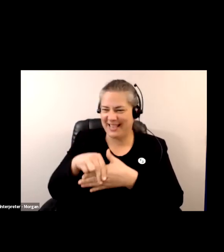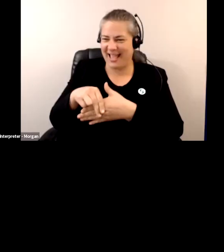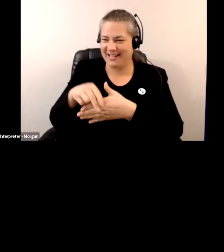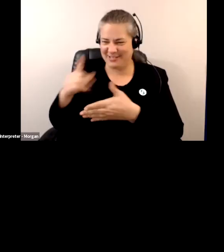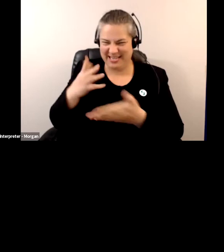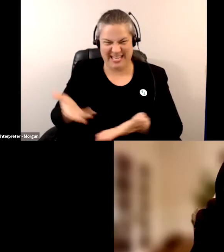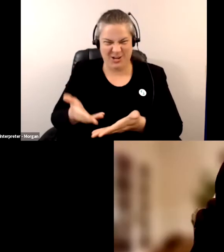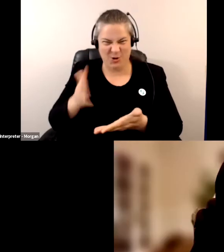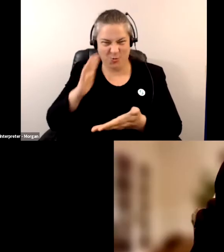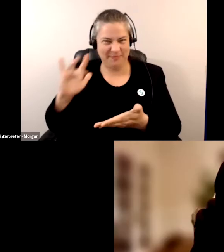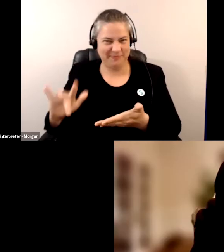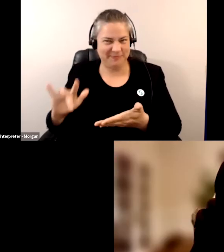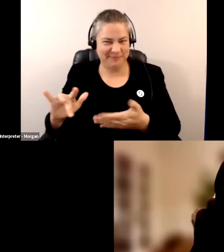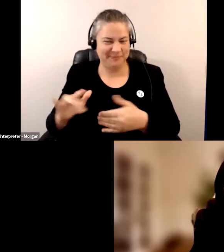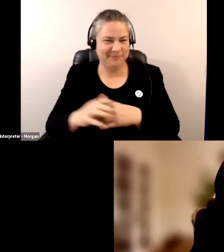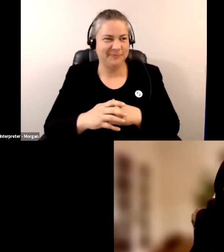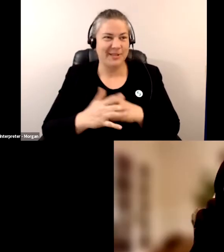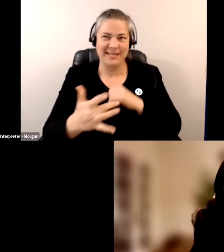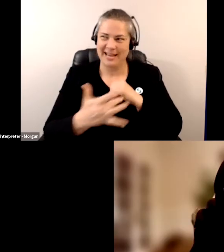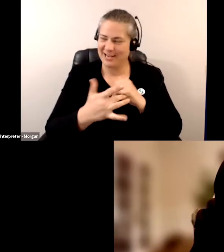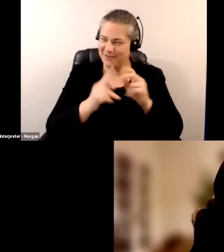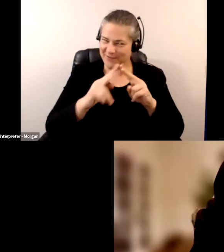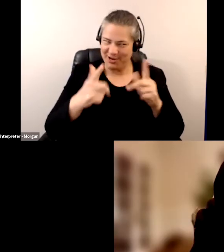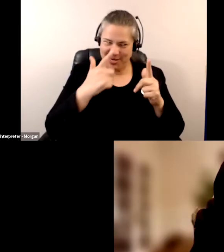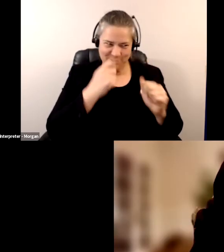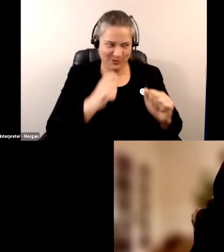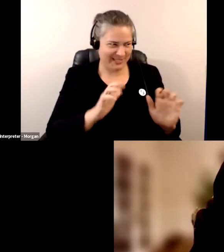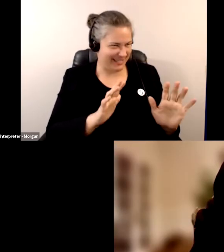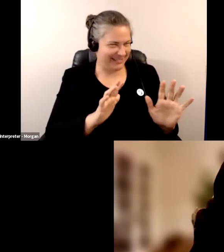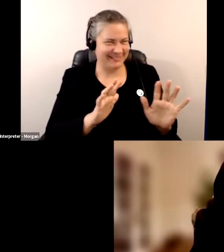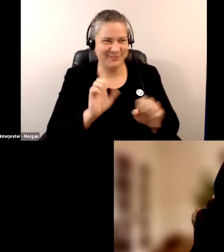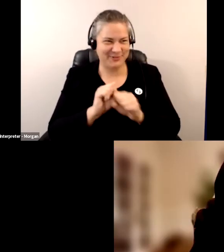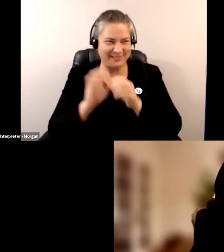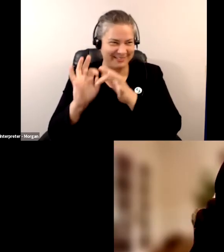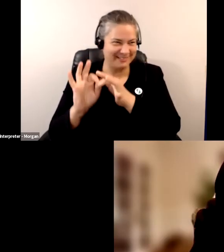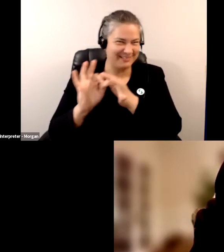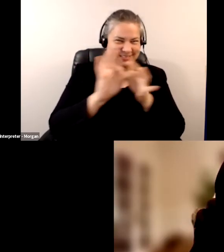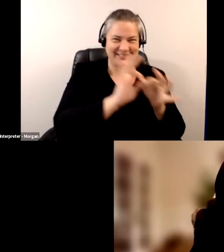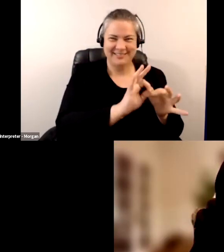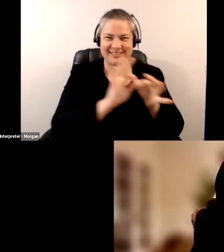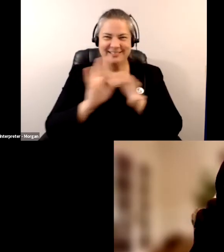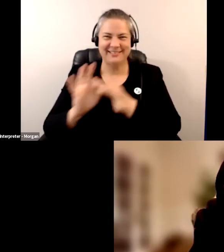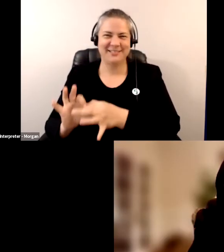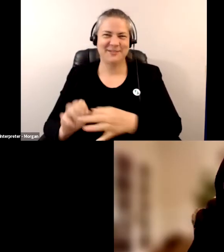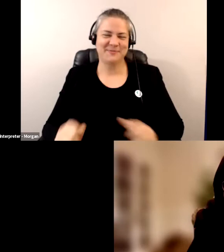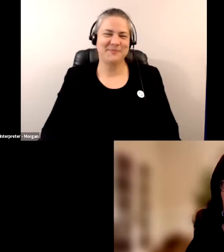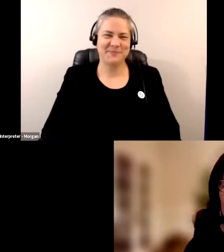So technology is very interesting how it's all coming together. So thank you.